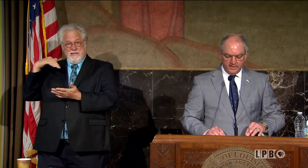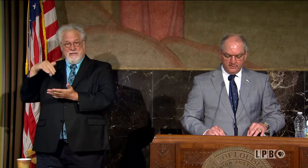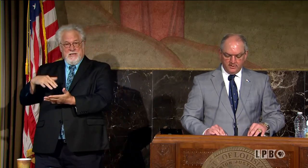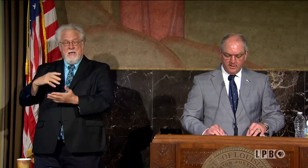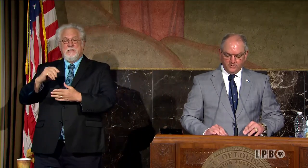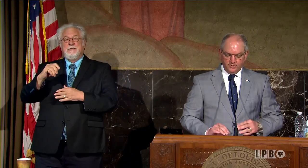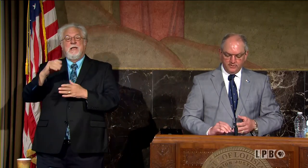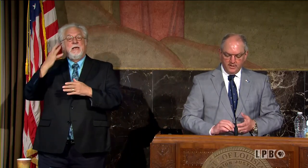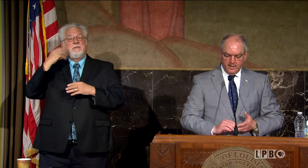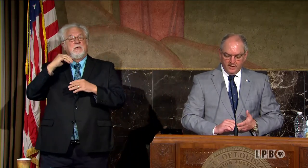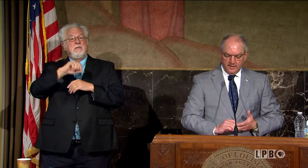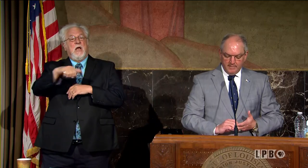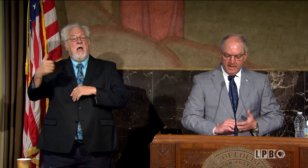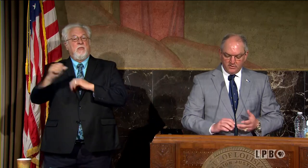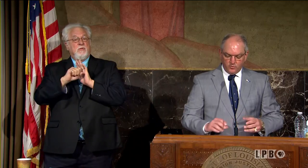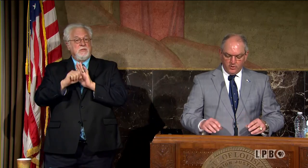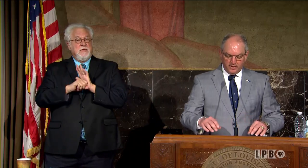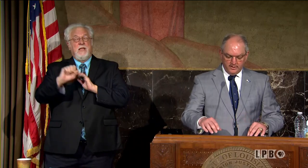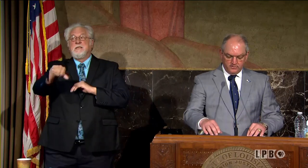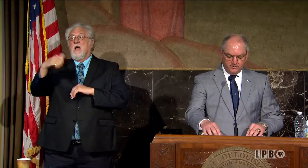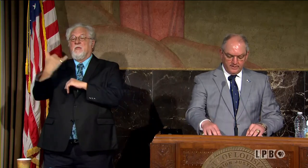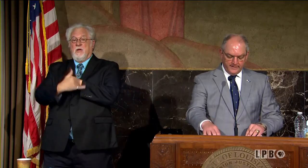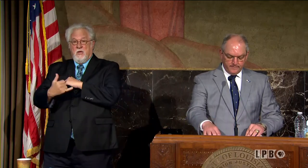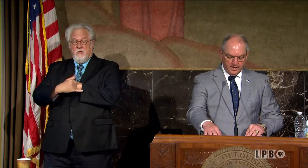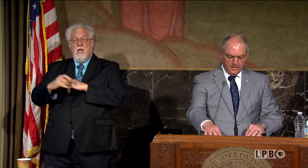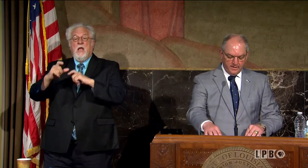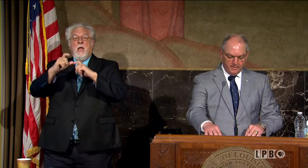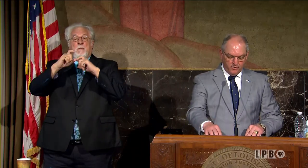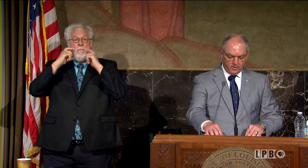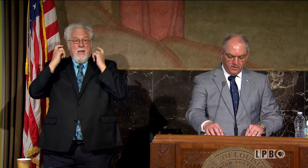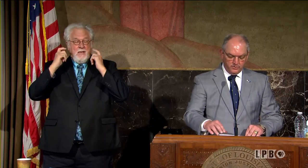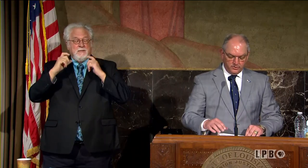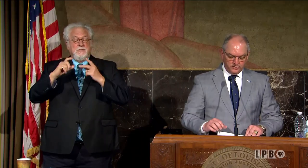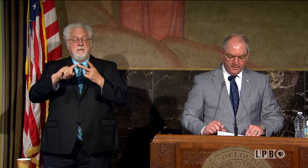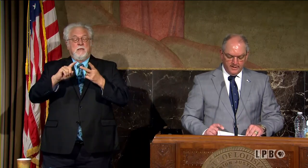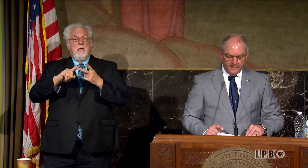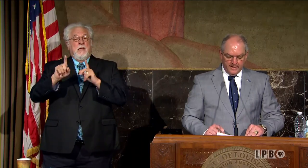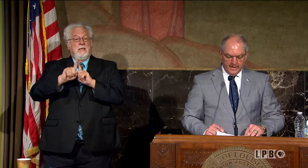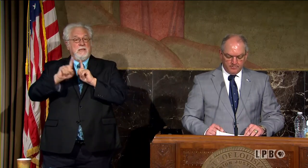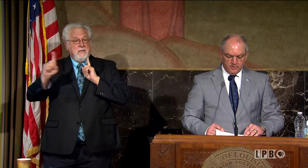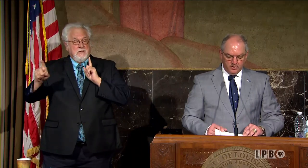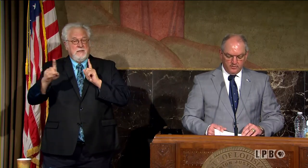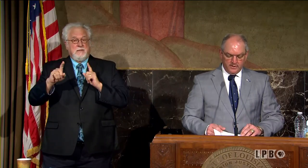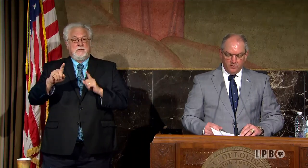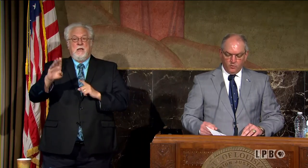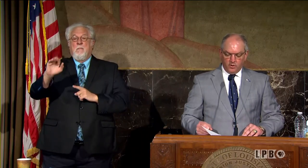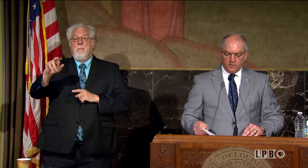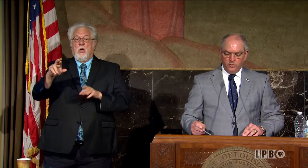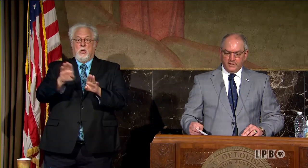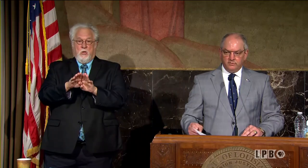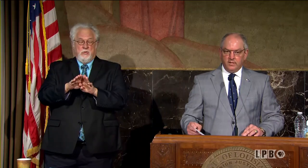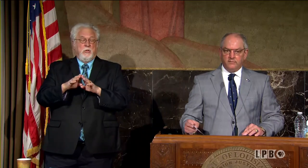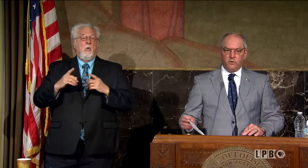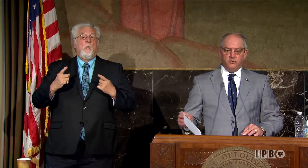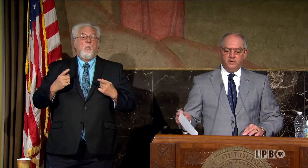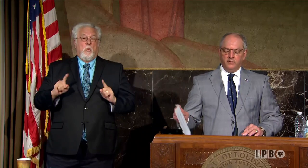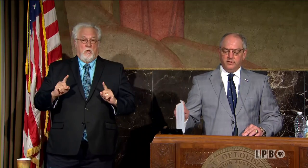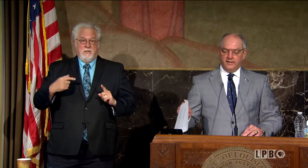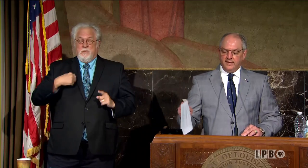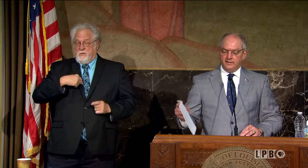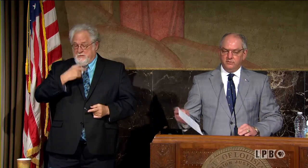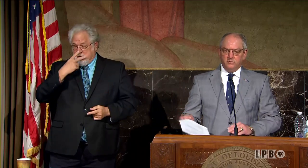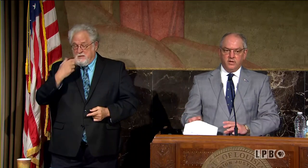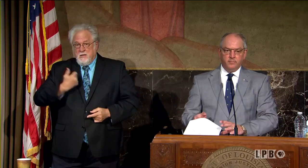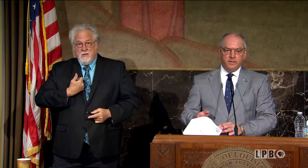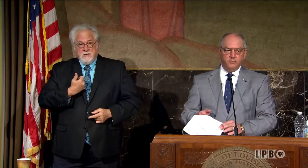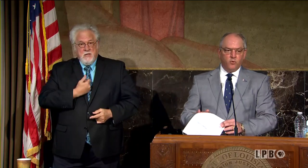in other states and countries that mask wearing, distancing, and bar closures absolutely work. We can see it for ourselves,